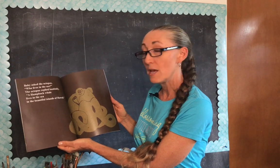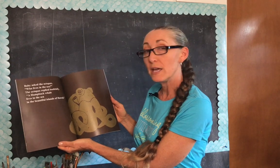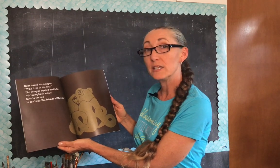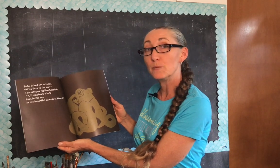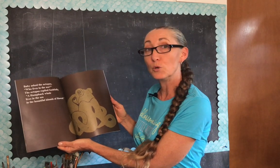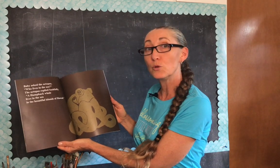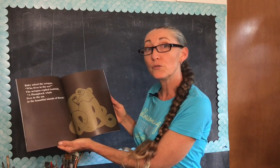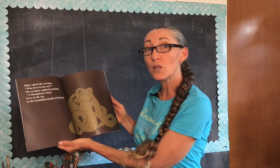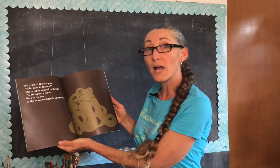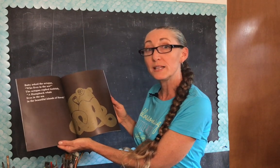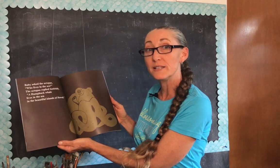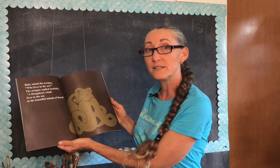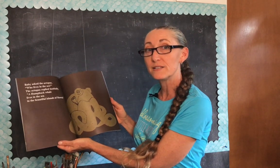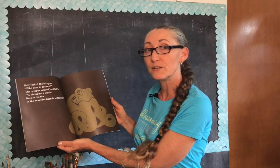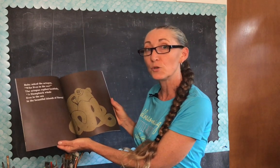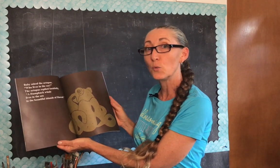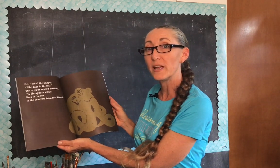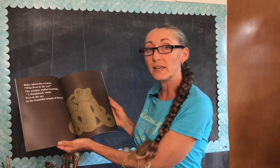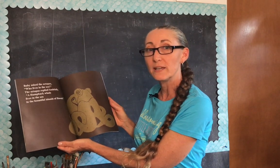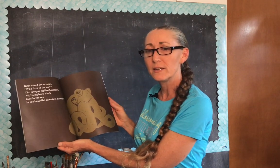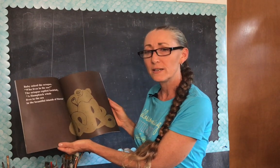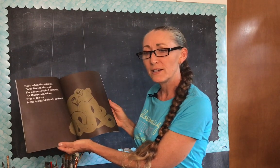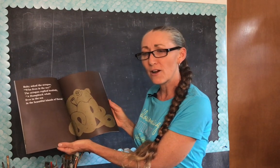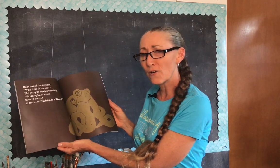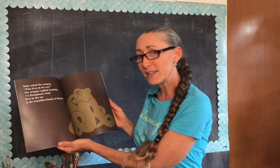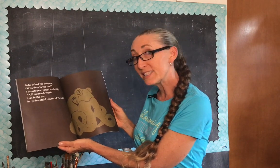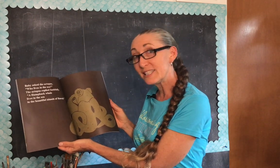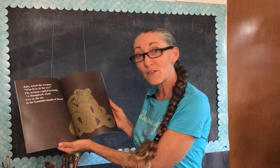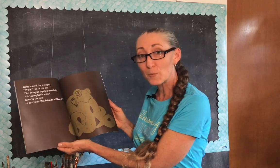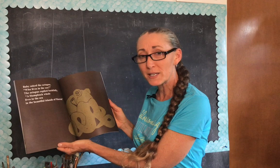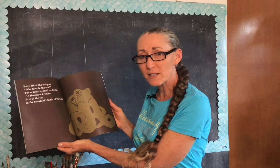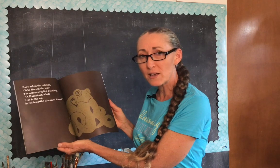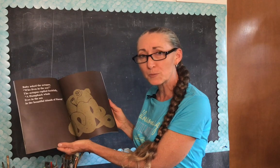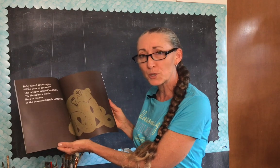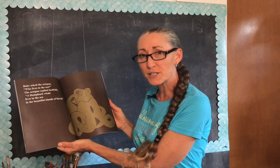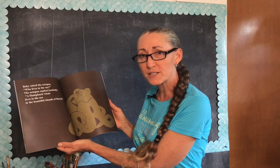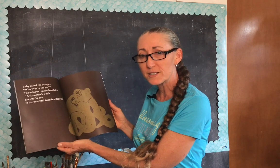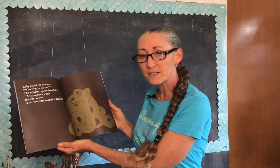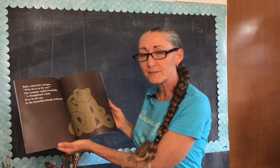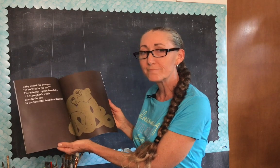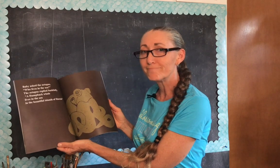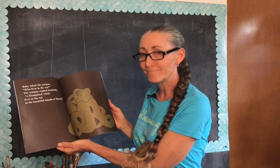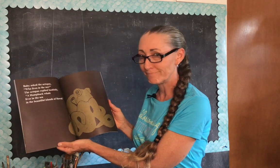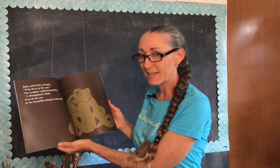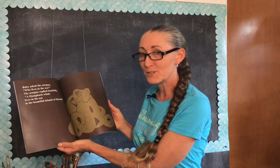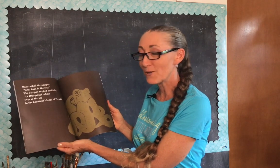in the beautiful islands of Hawaii." All right, let's see everybody's octopus. That's